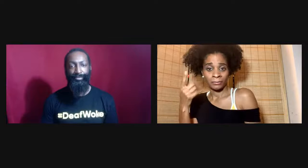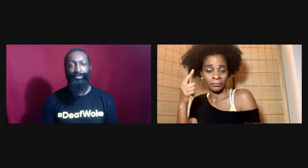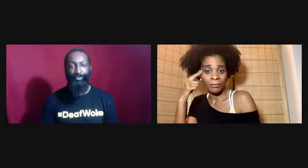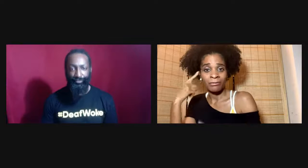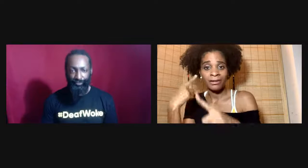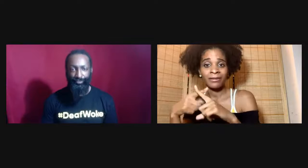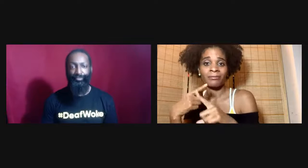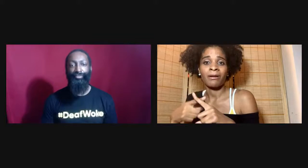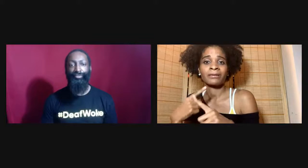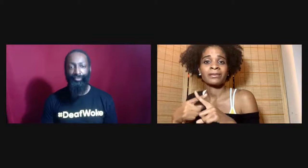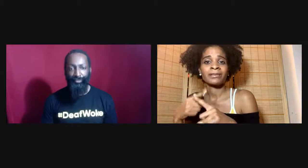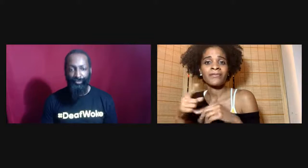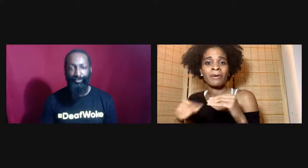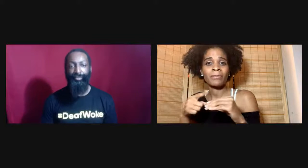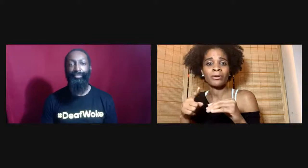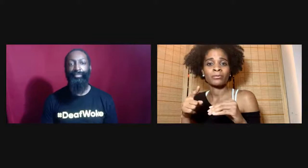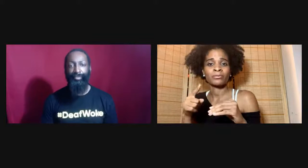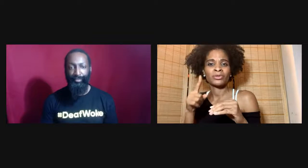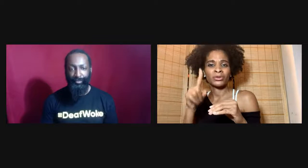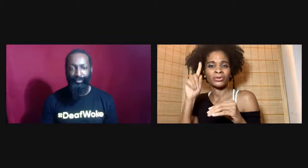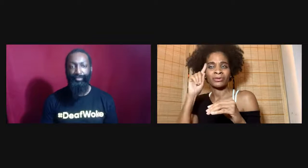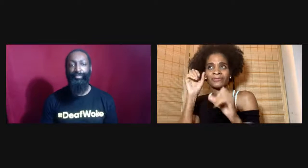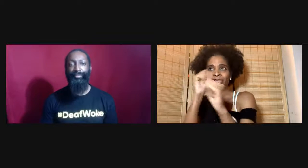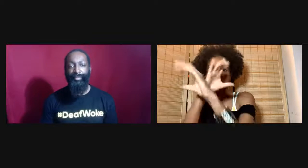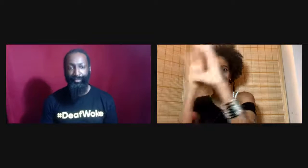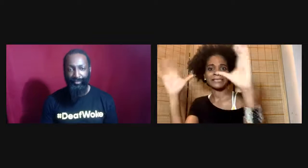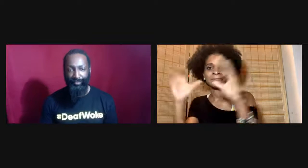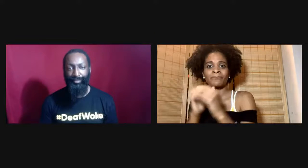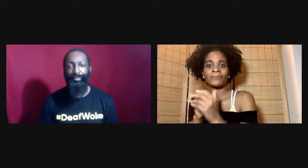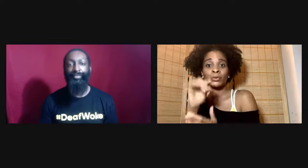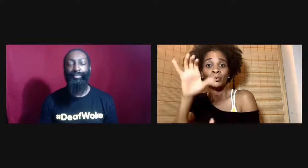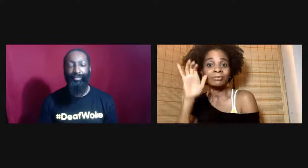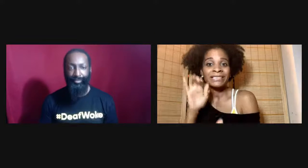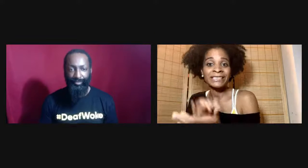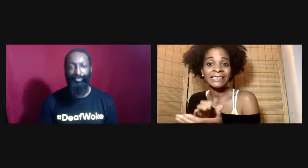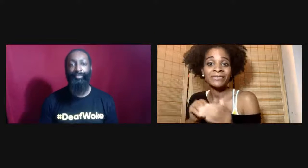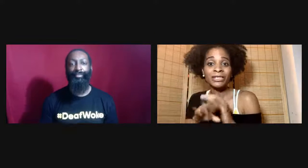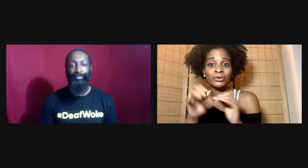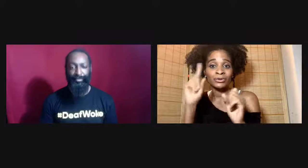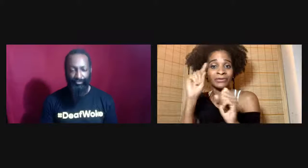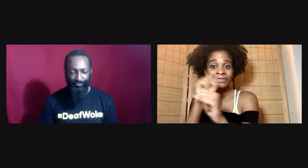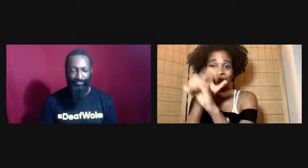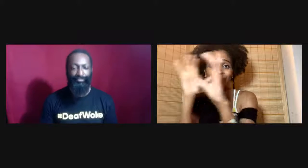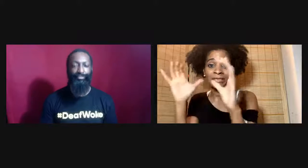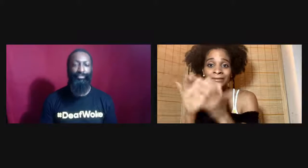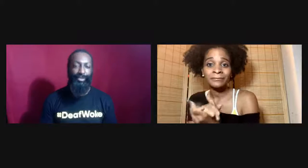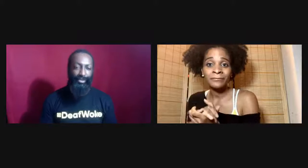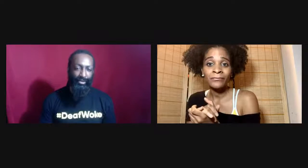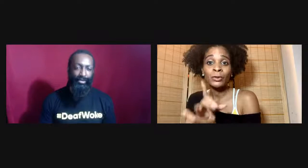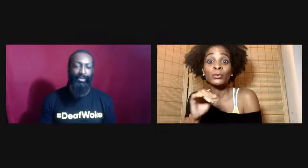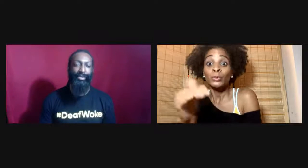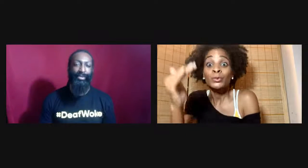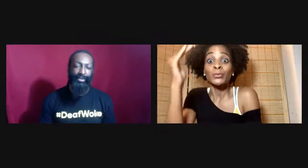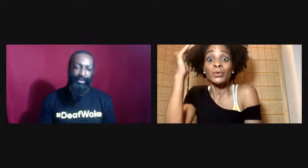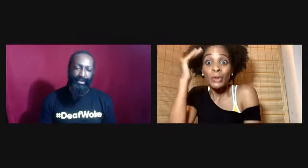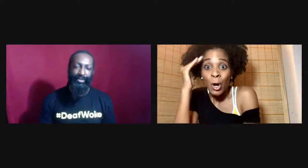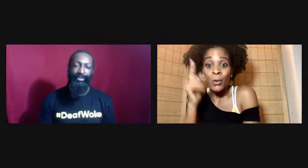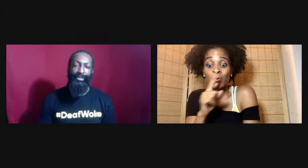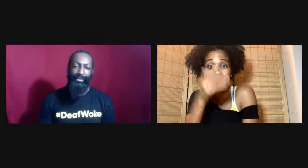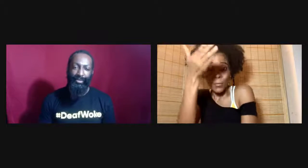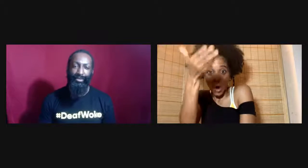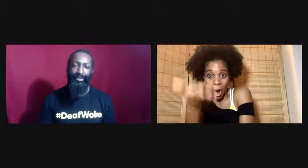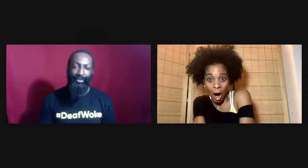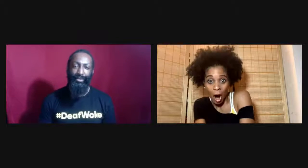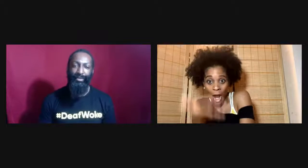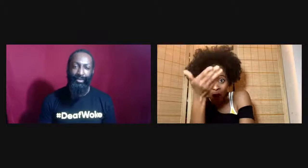and how do you respond? Are you optimistic in what you're envisioning? You know, you want your life